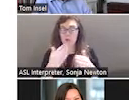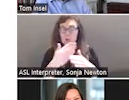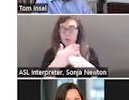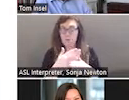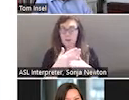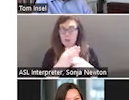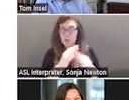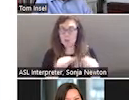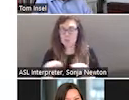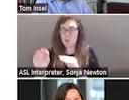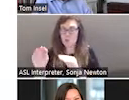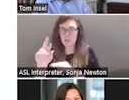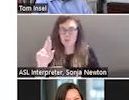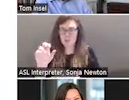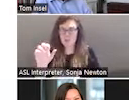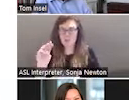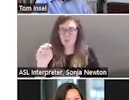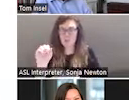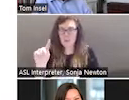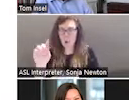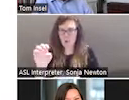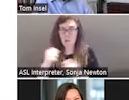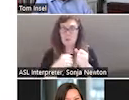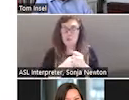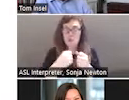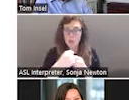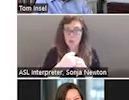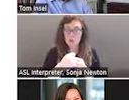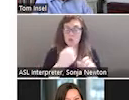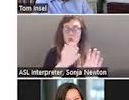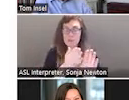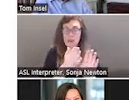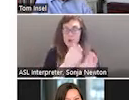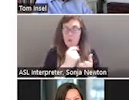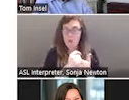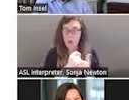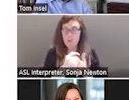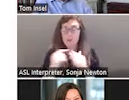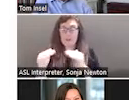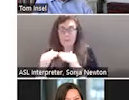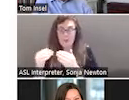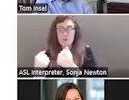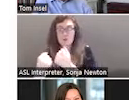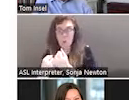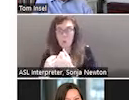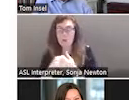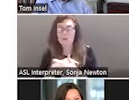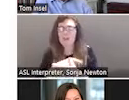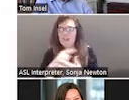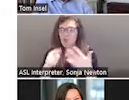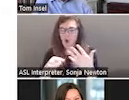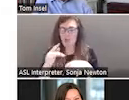remote, both with structured psychotherapies and coaching and peer support. All of this is now available really with a click of a